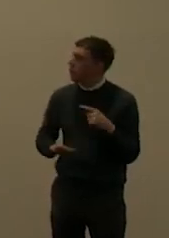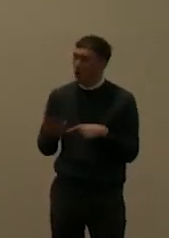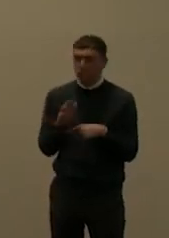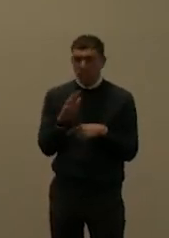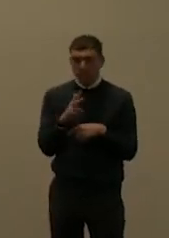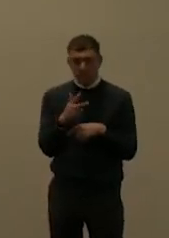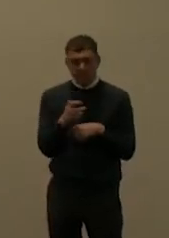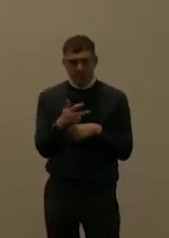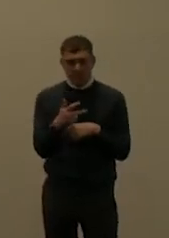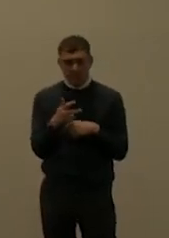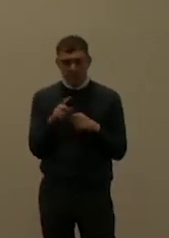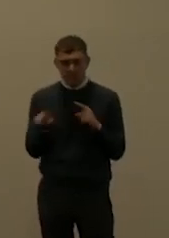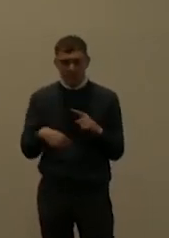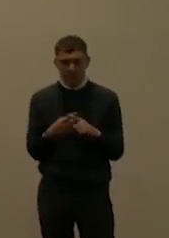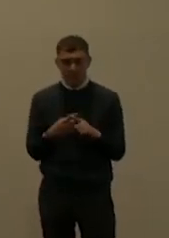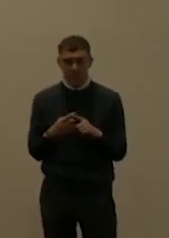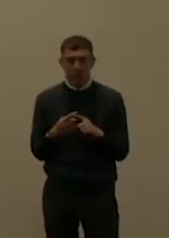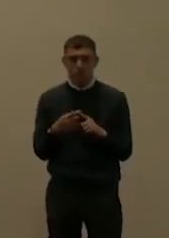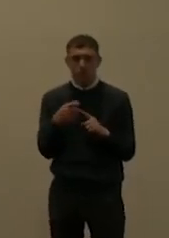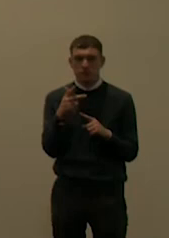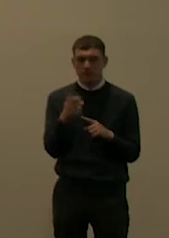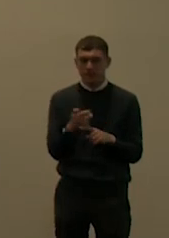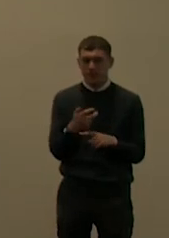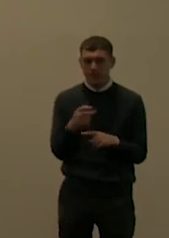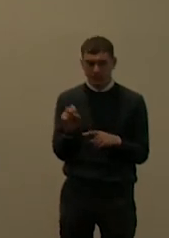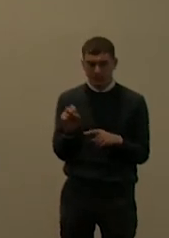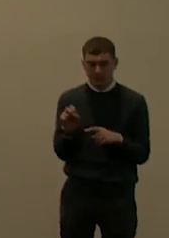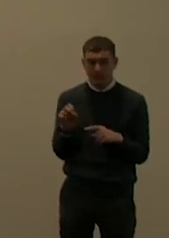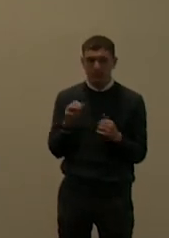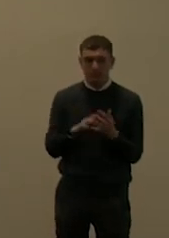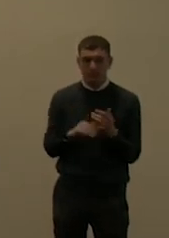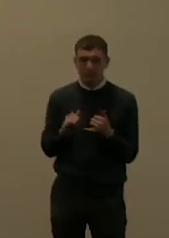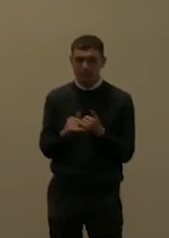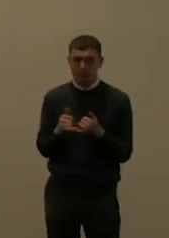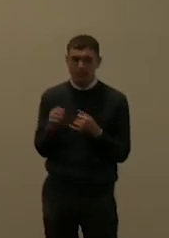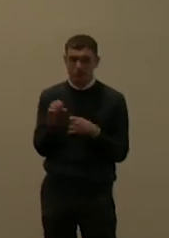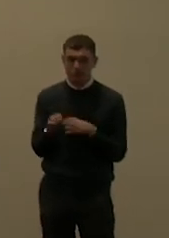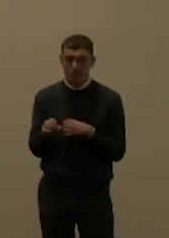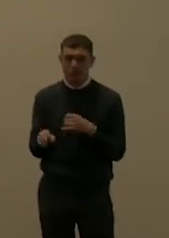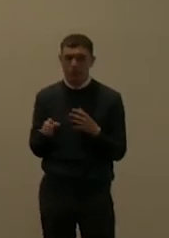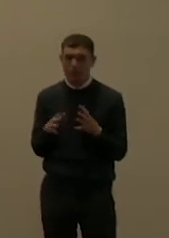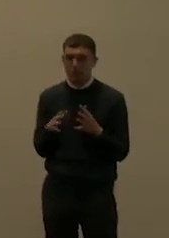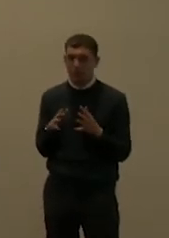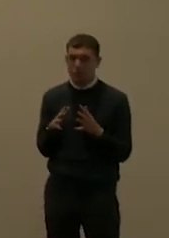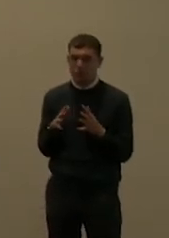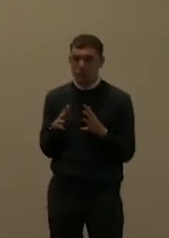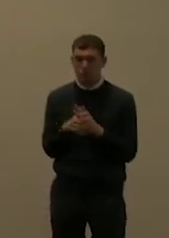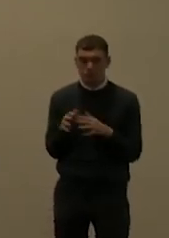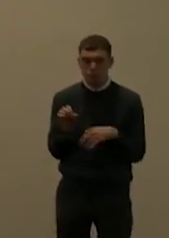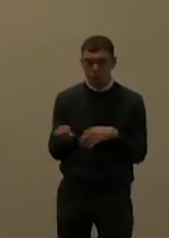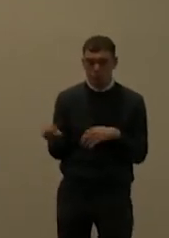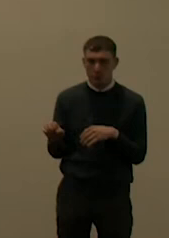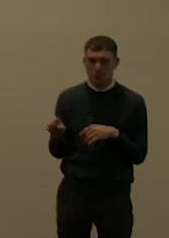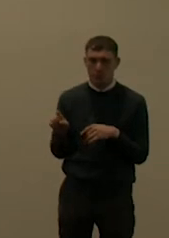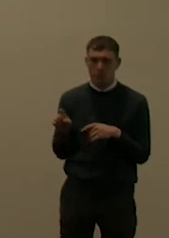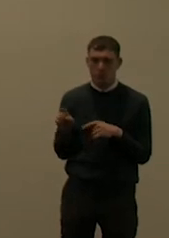80 milliseconds from West Europe to UK, from West Europe